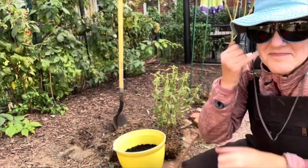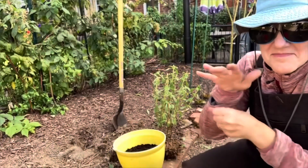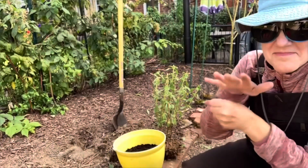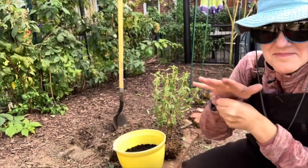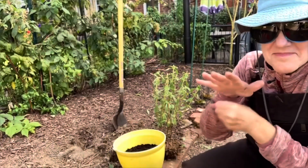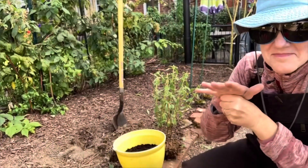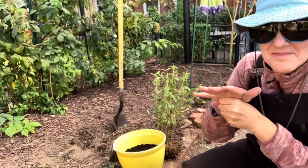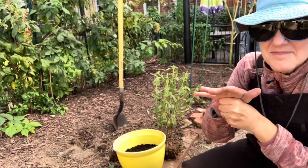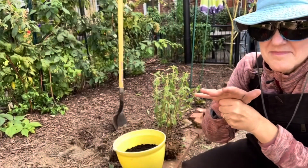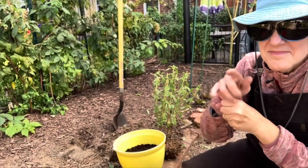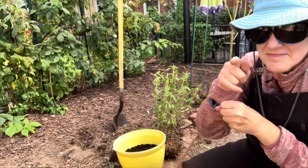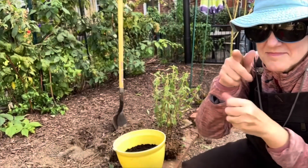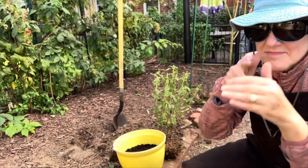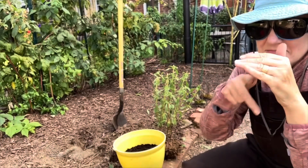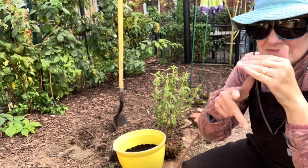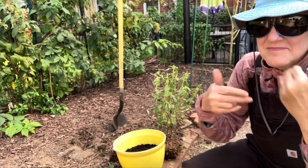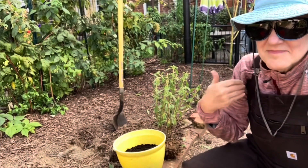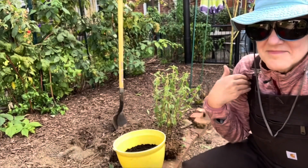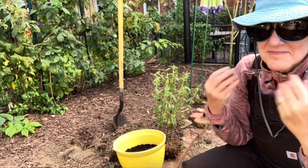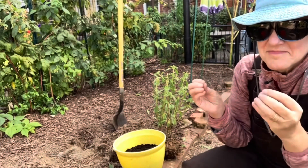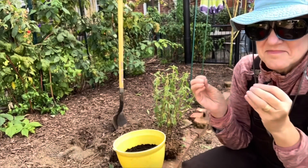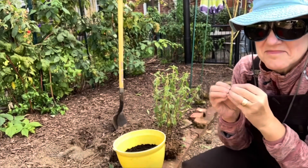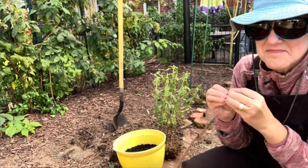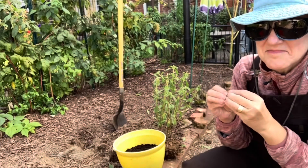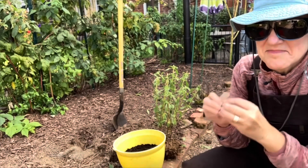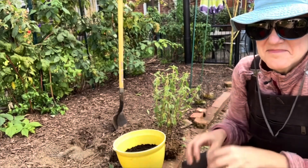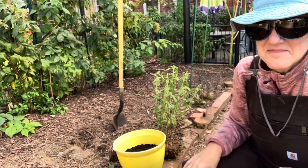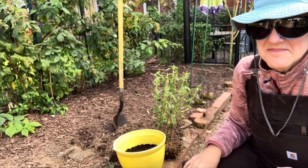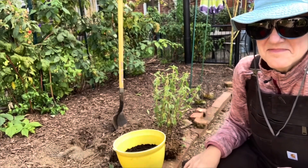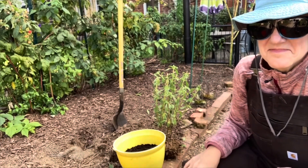Now, if that's not enough, we have more in the garage.